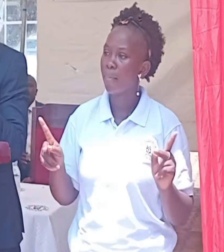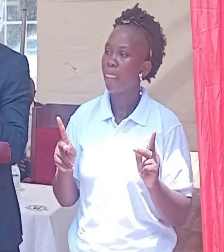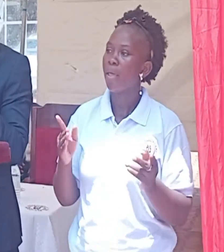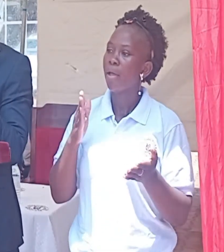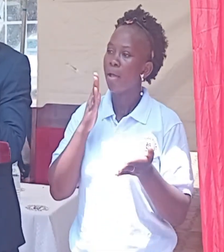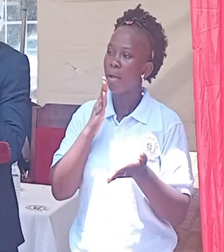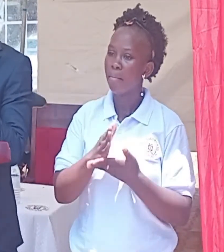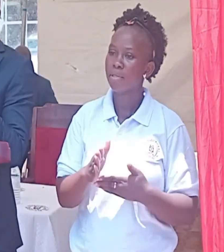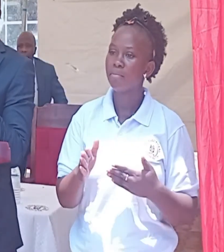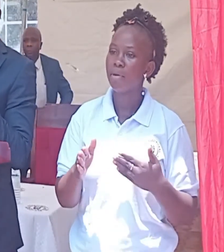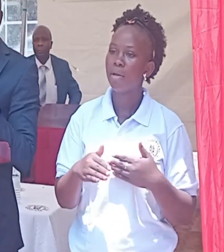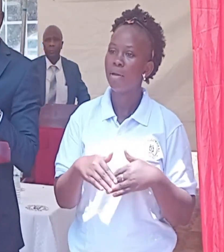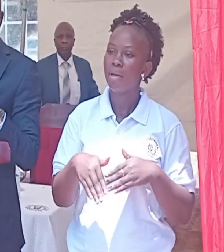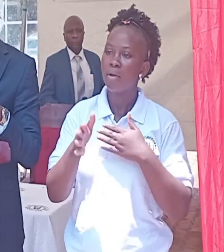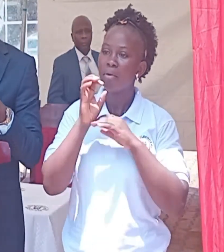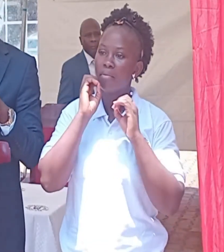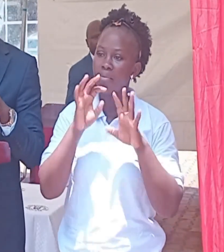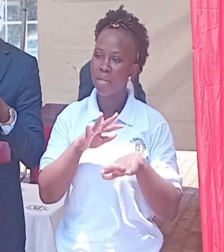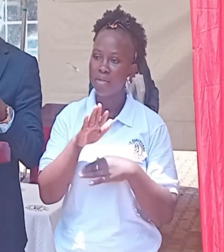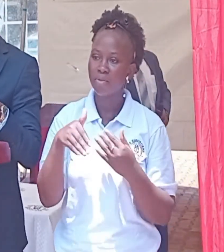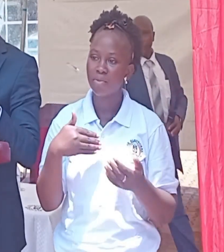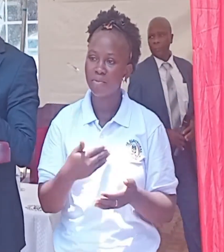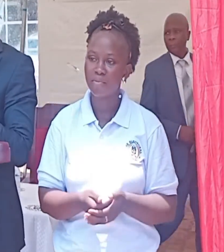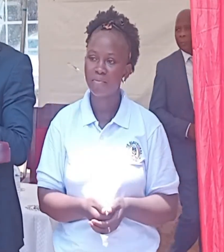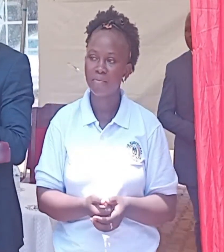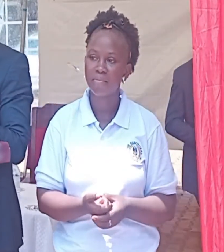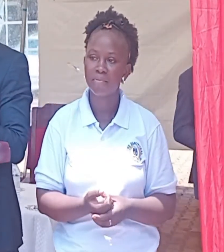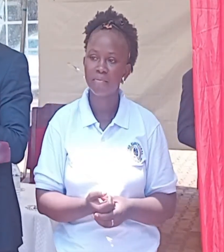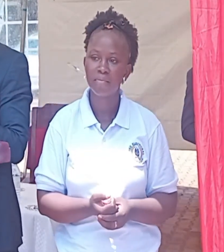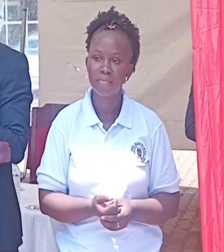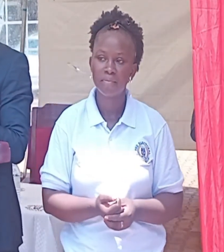amazima olwekani. God bless you. See you later.